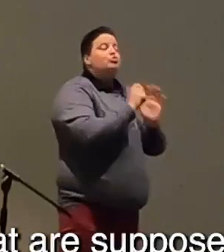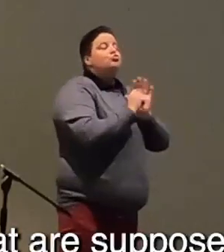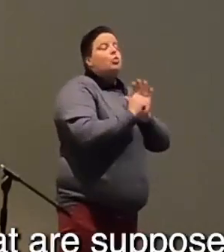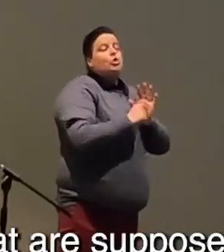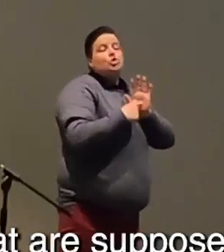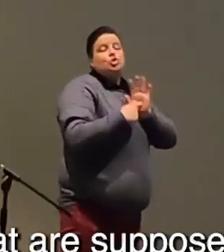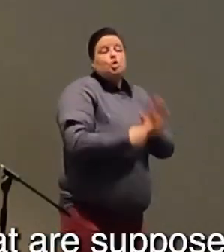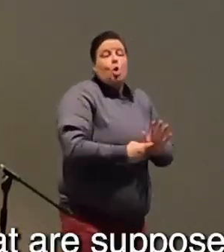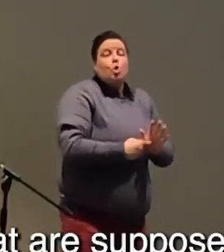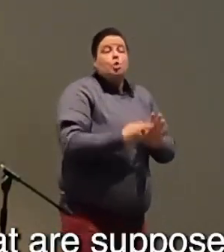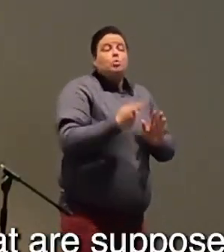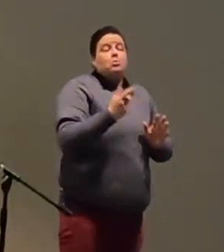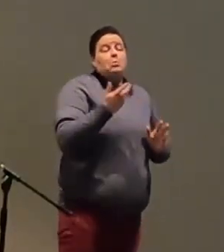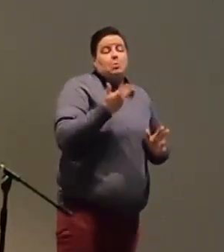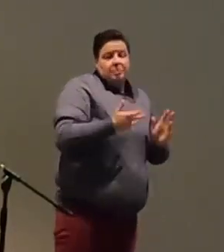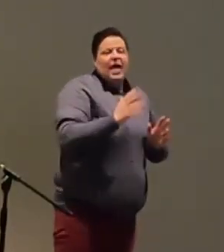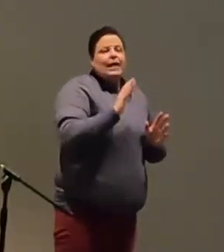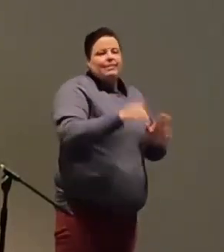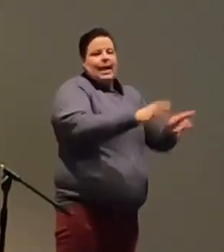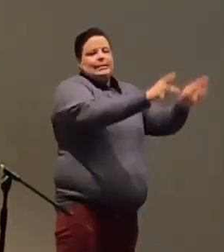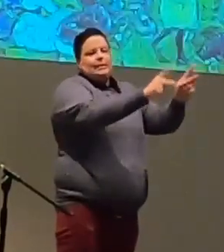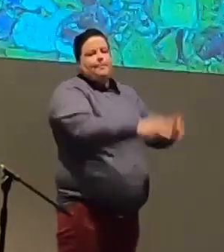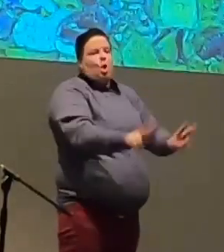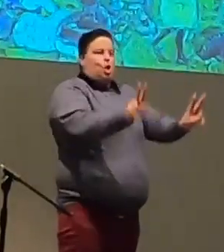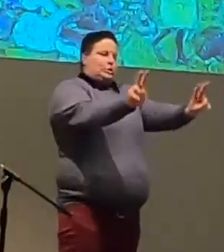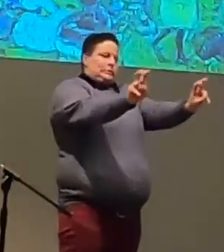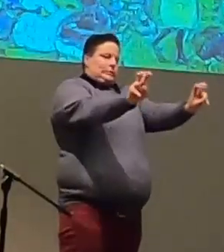impression of a figure.